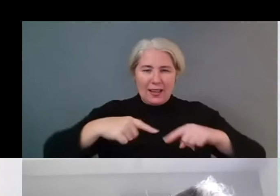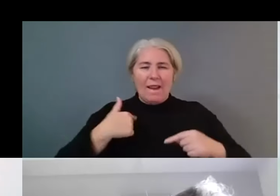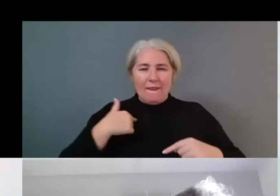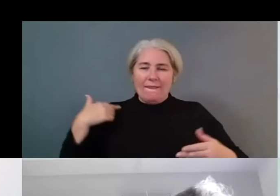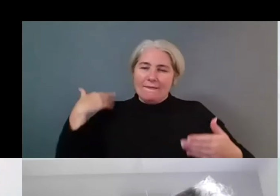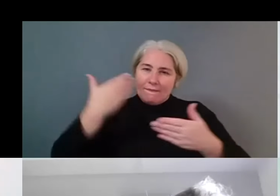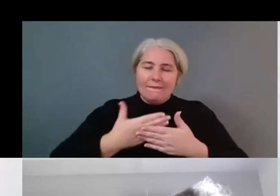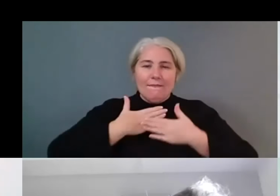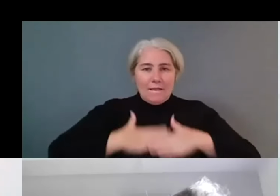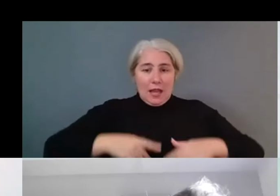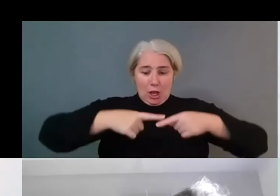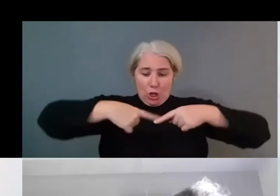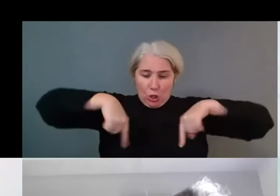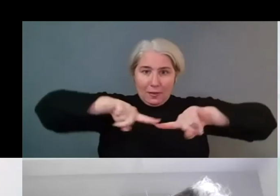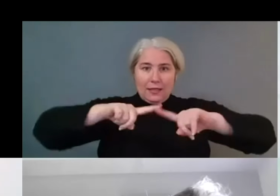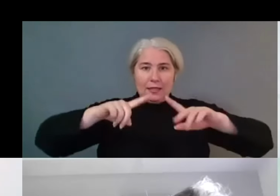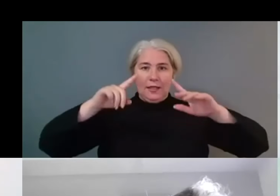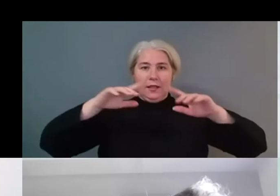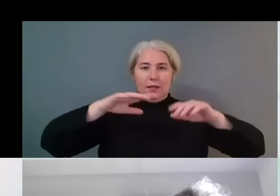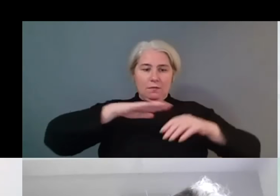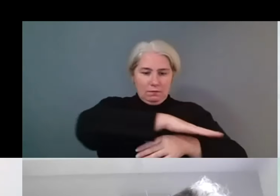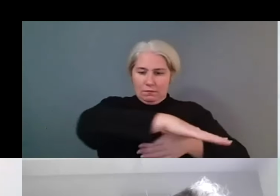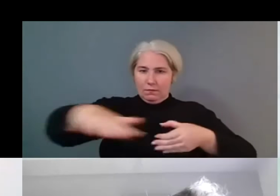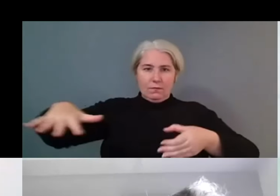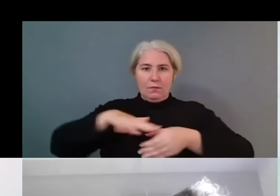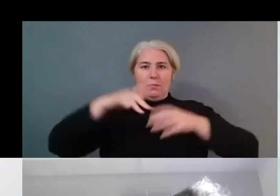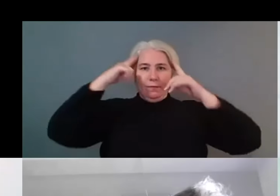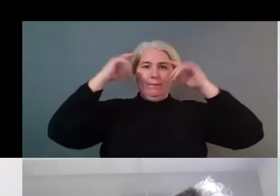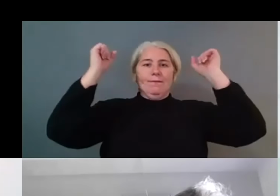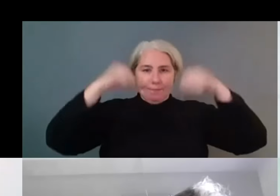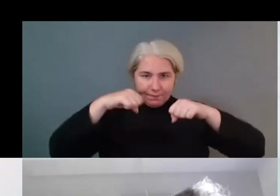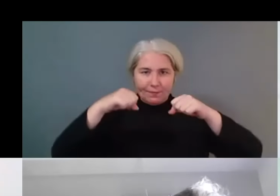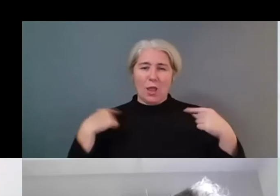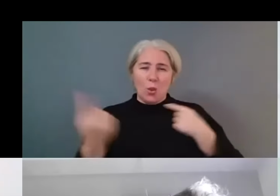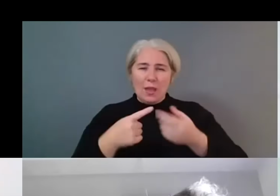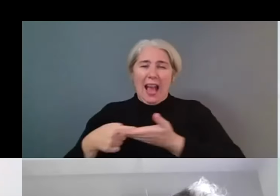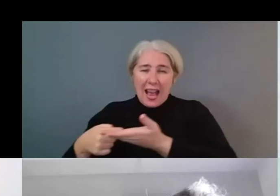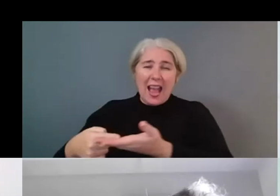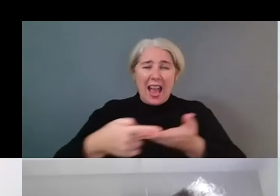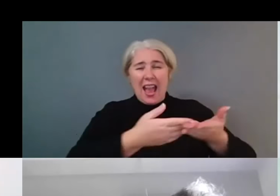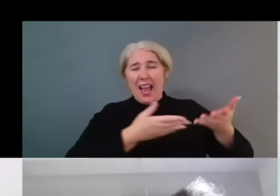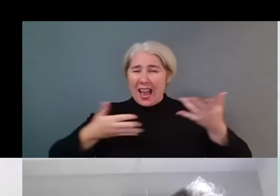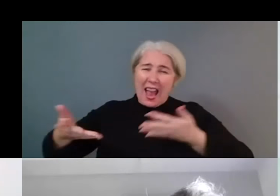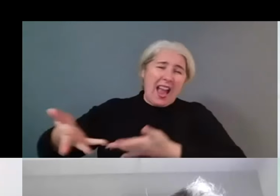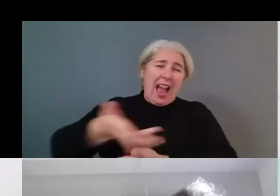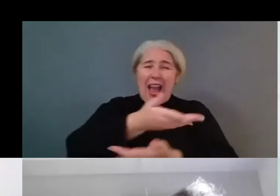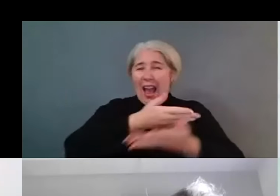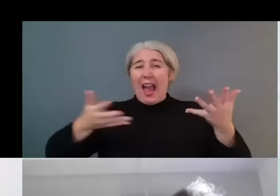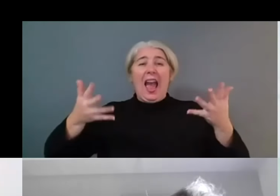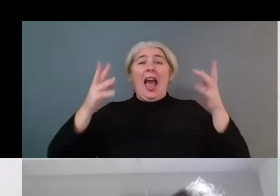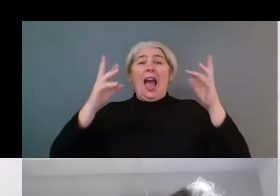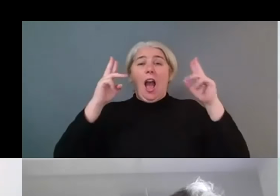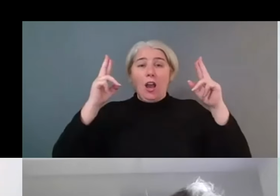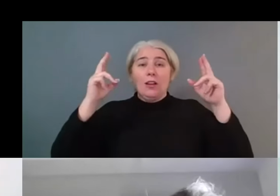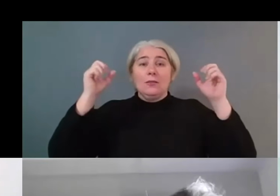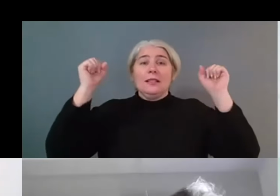within the committee. And so we discussed as long as possible in order to reach consensus. If we could not reach